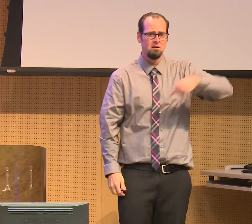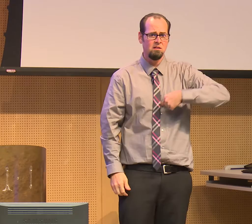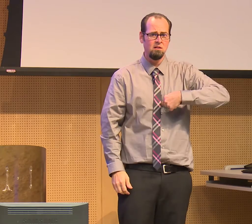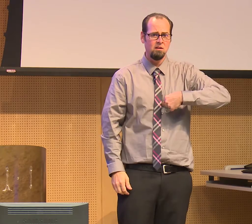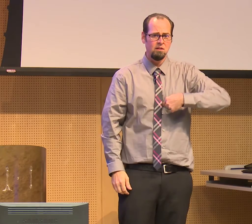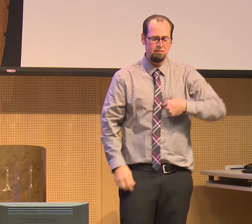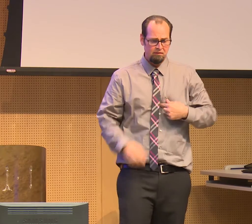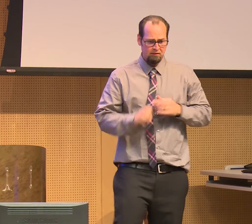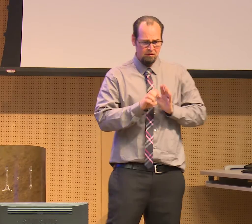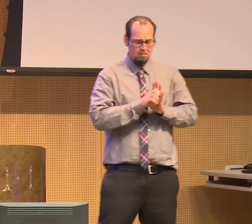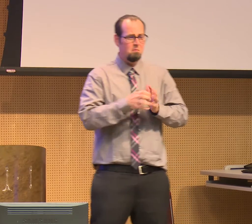machines.